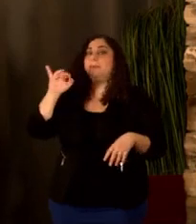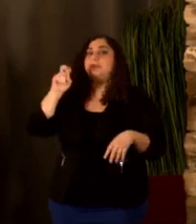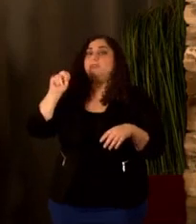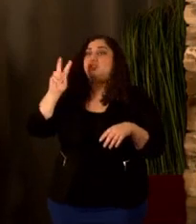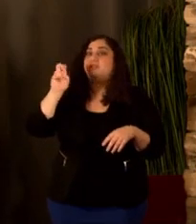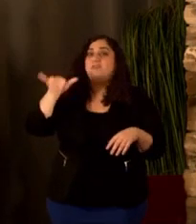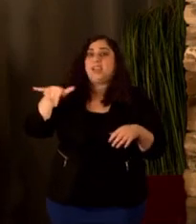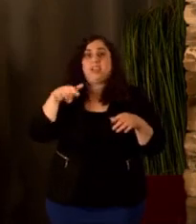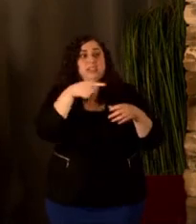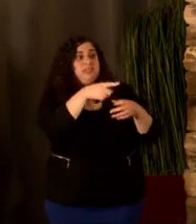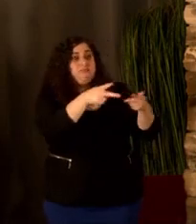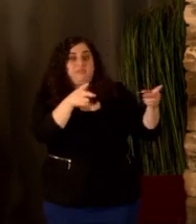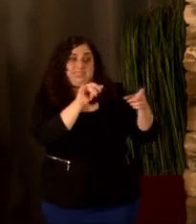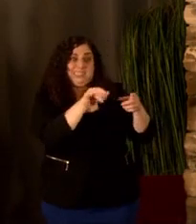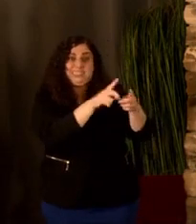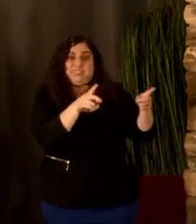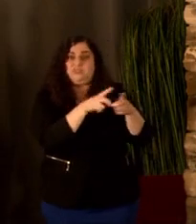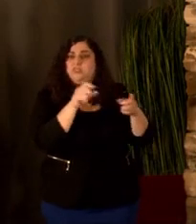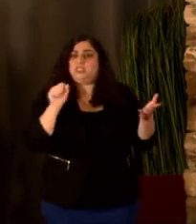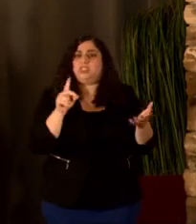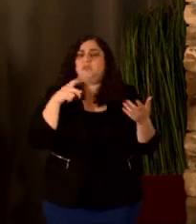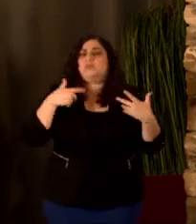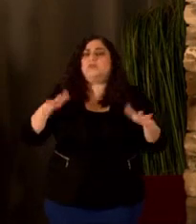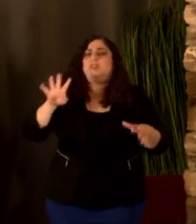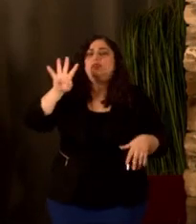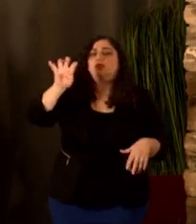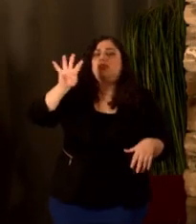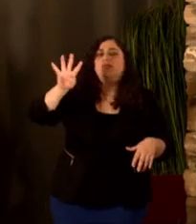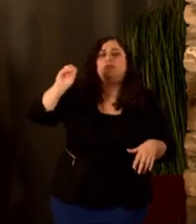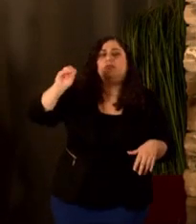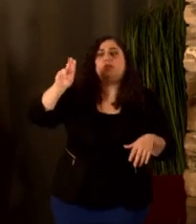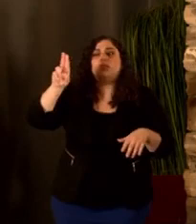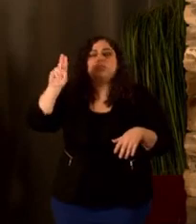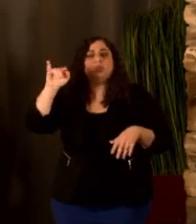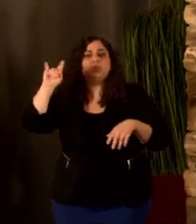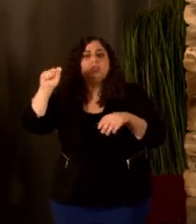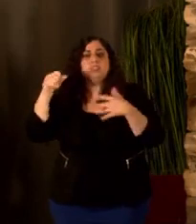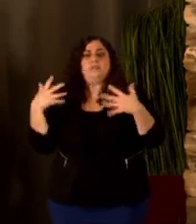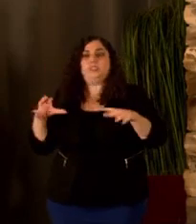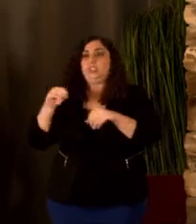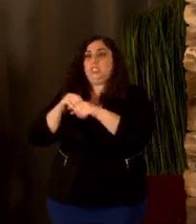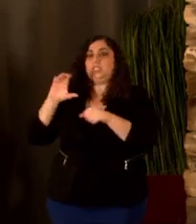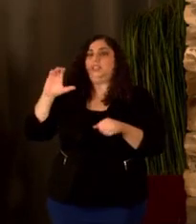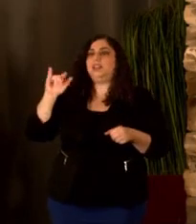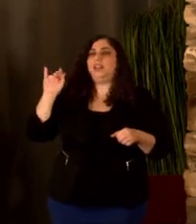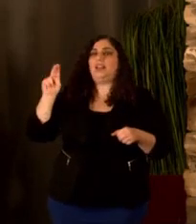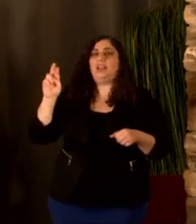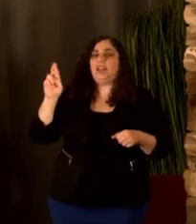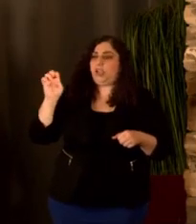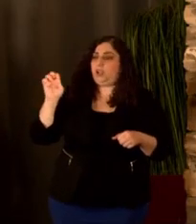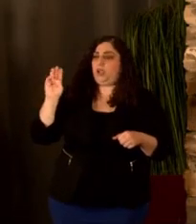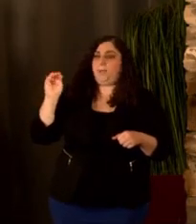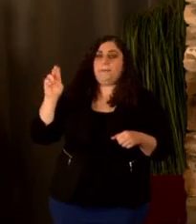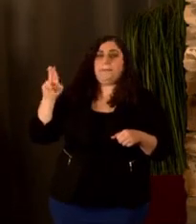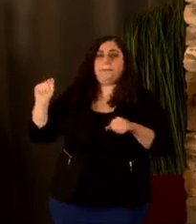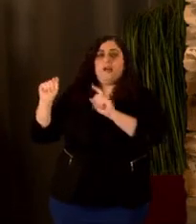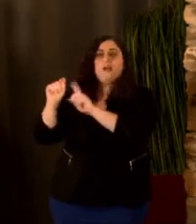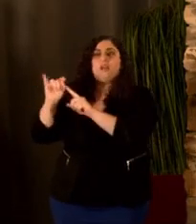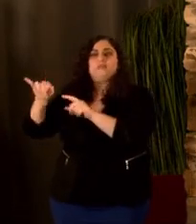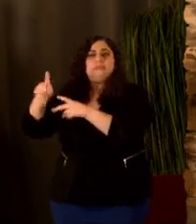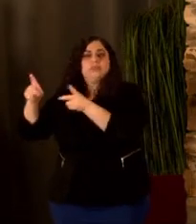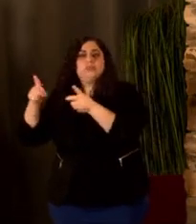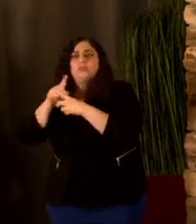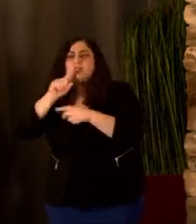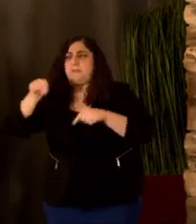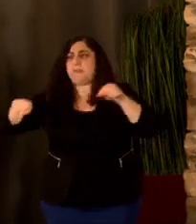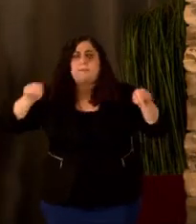district. 440 units of 100% affordable goes in Claremont. Happy to put it in my district. Downtown project, happy to do it. And we need every